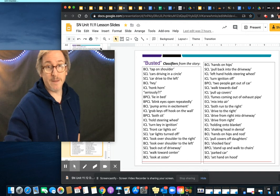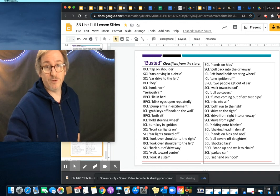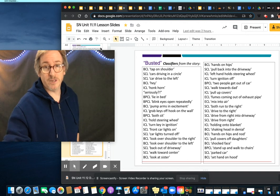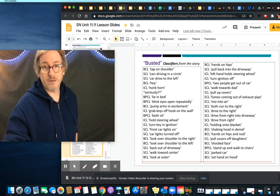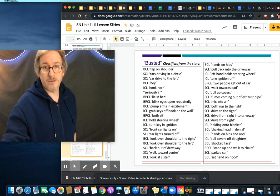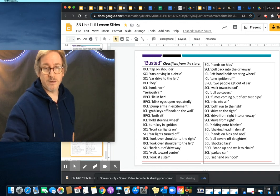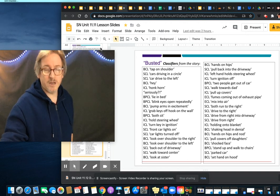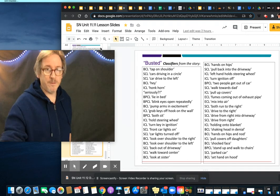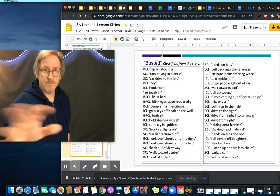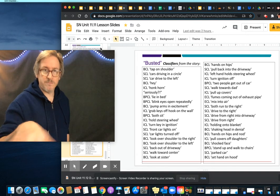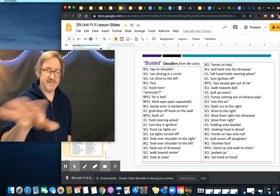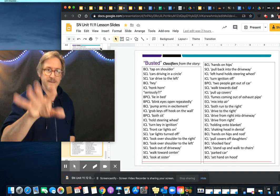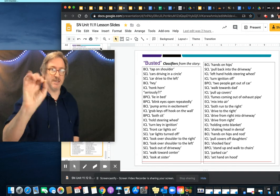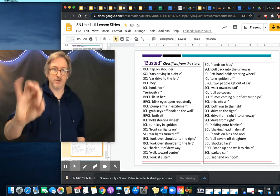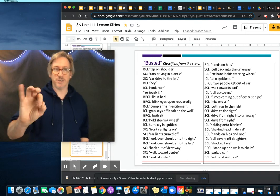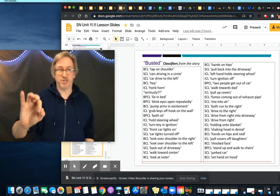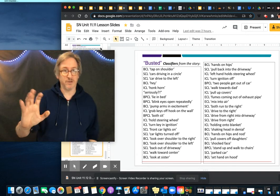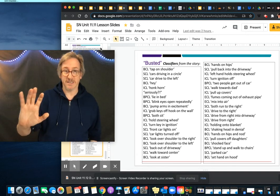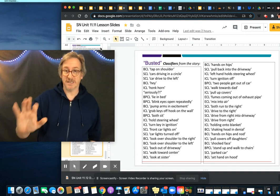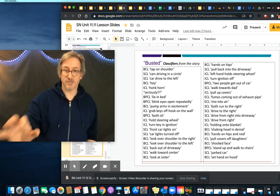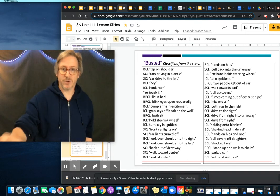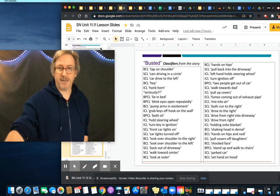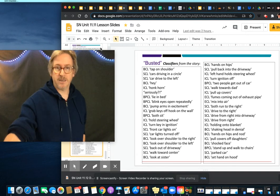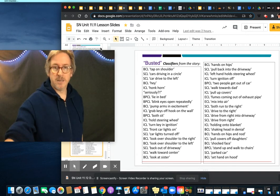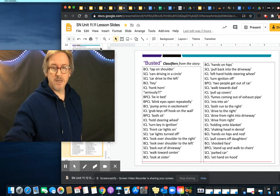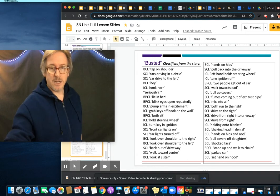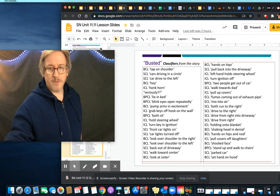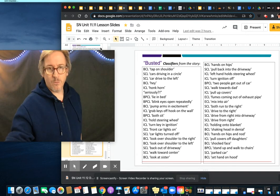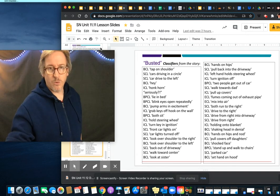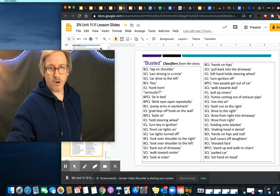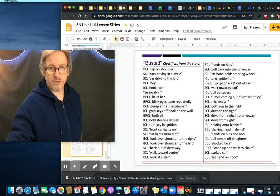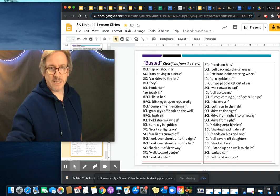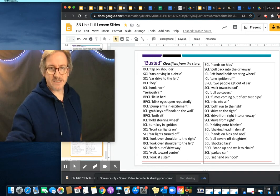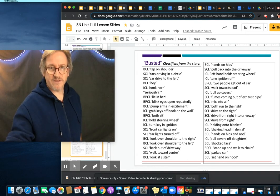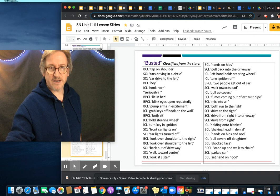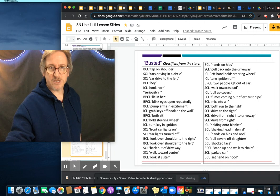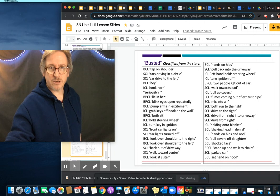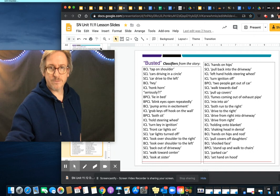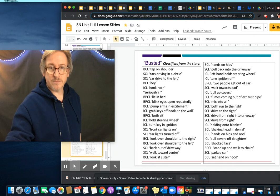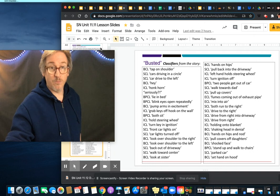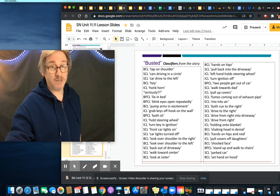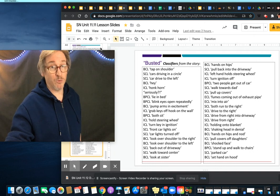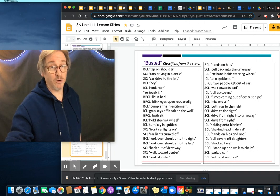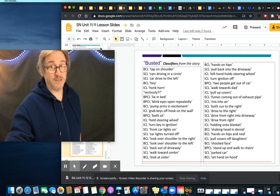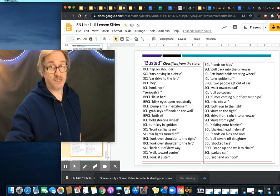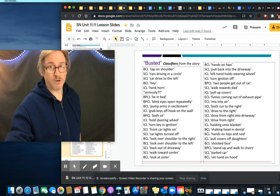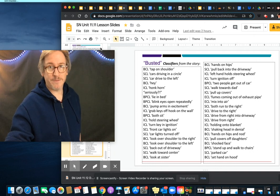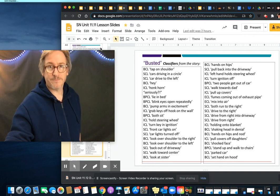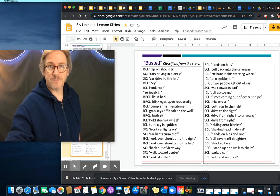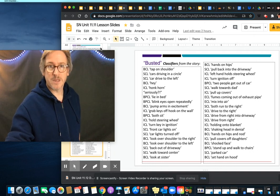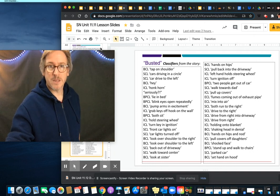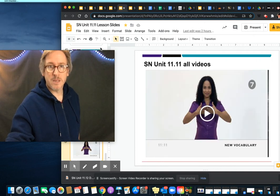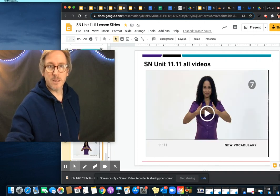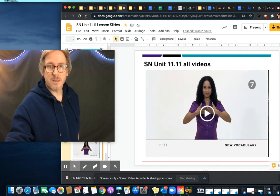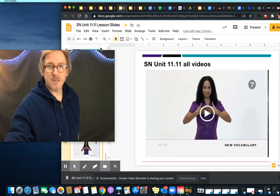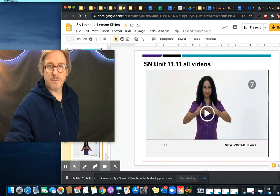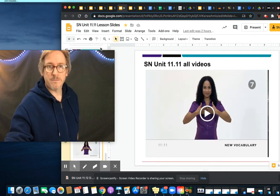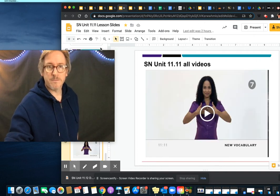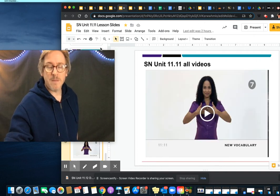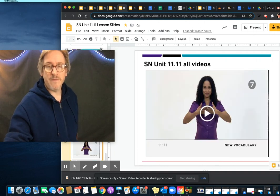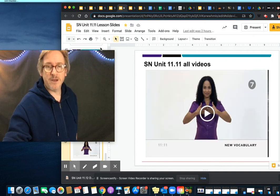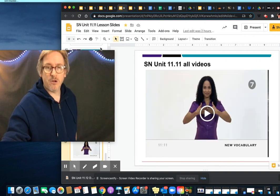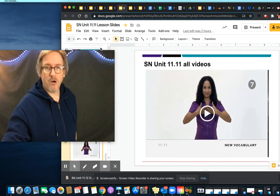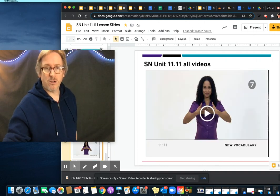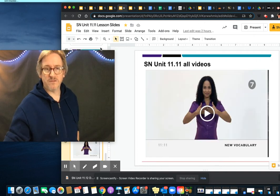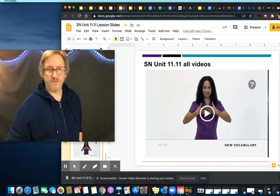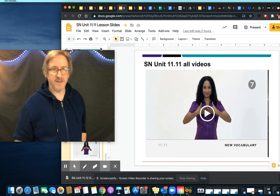And I put that same teacher had shared this, and it's great, where all the classifiers are. Much more in this story.